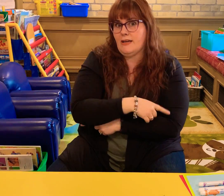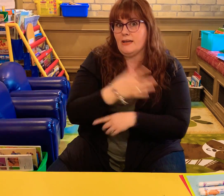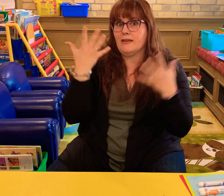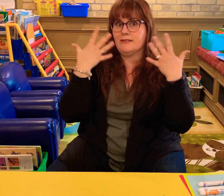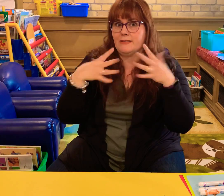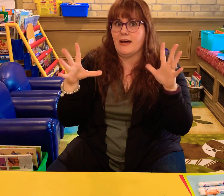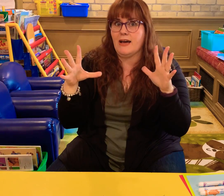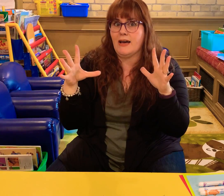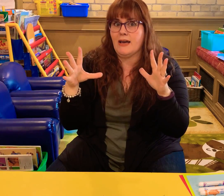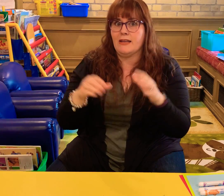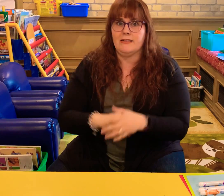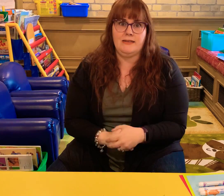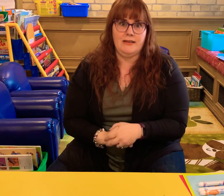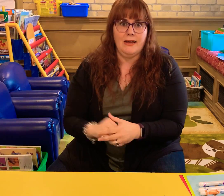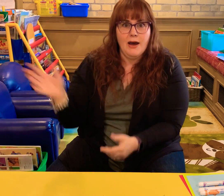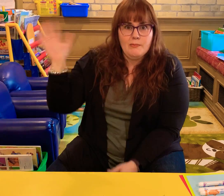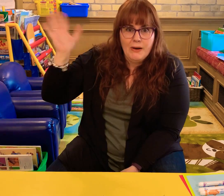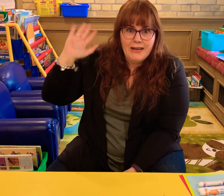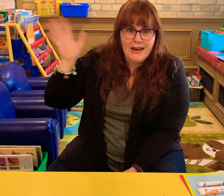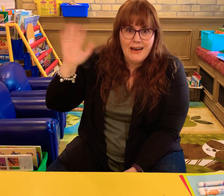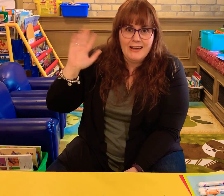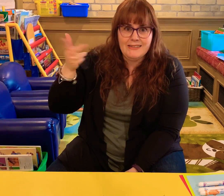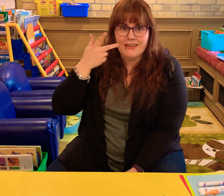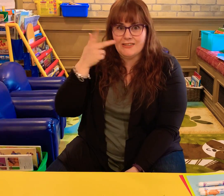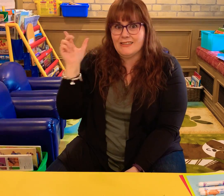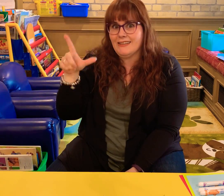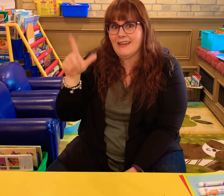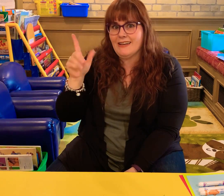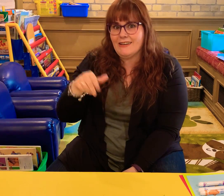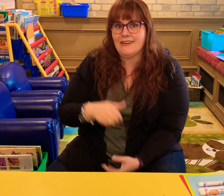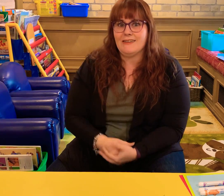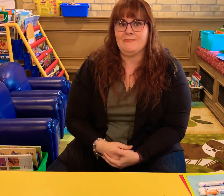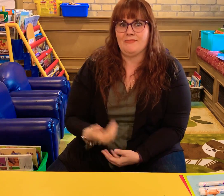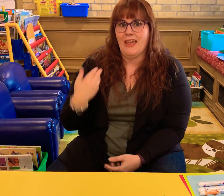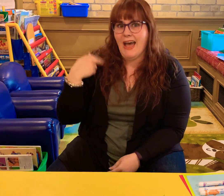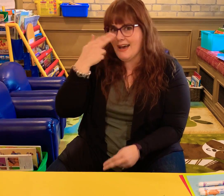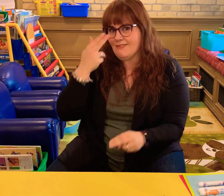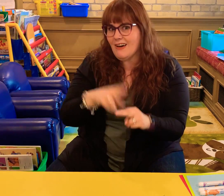is done. Bye guys! I'll see you later. Have fun!